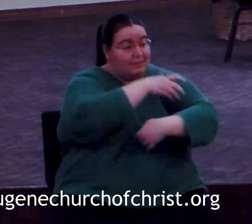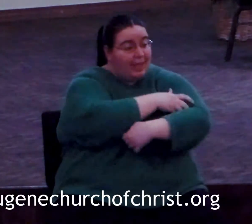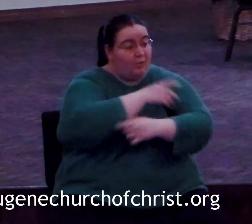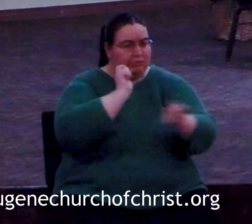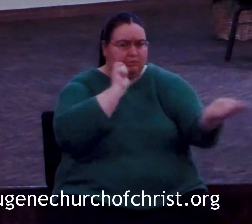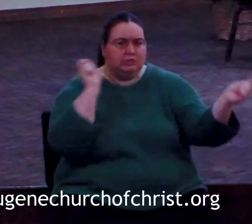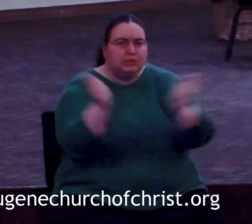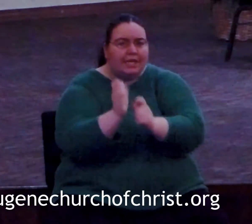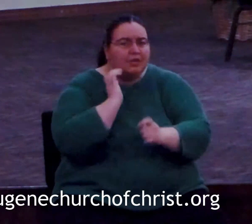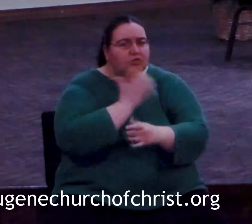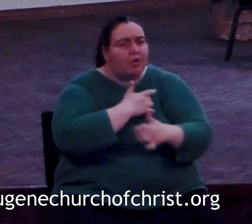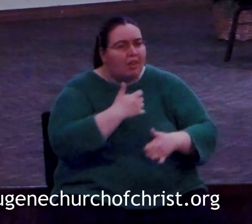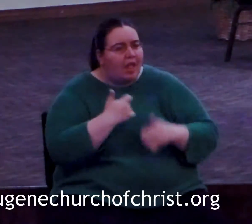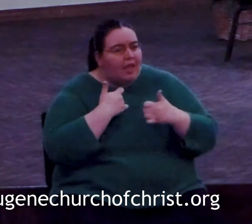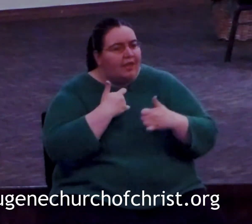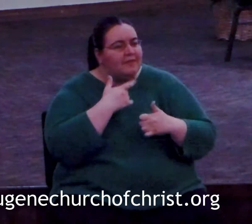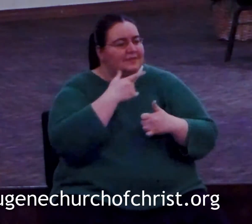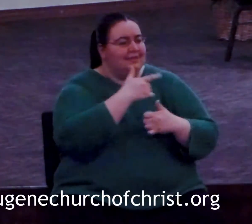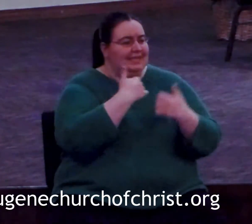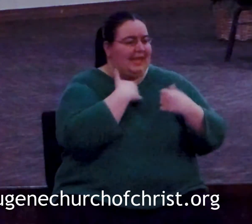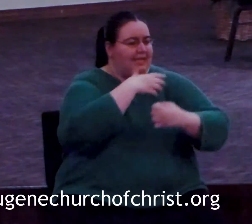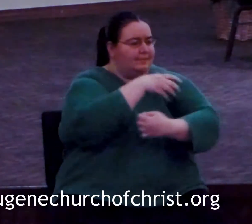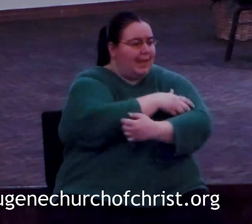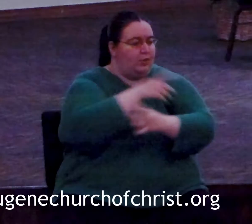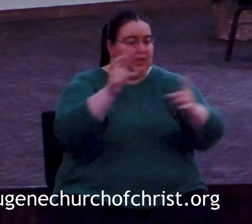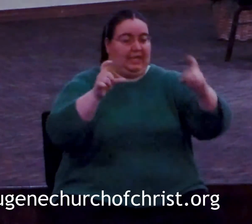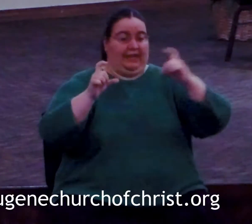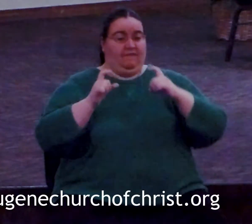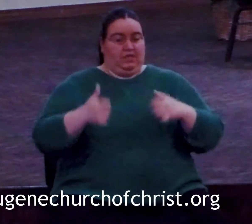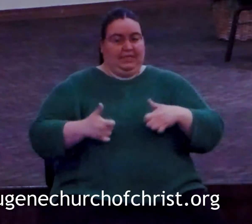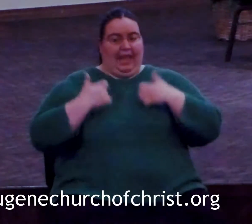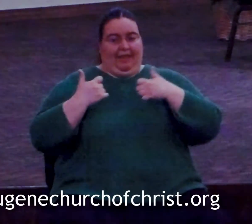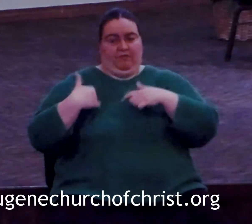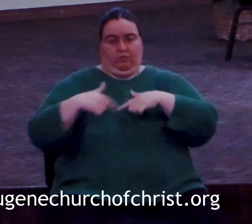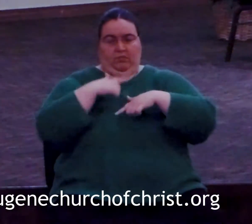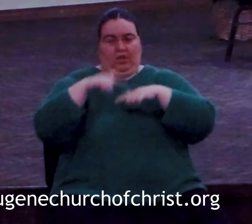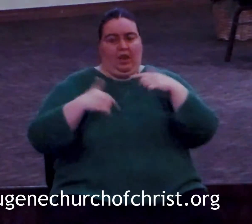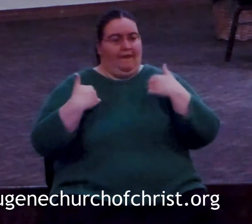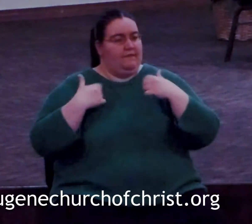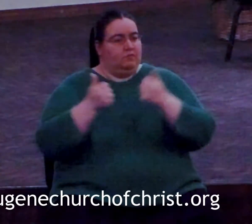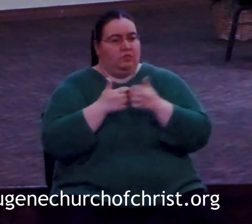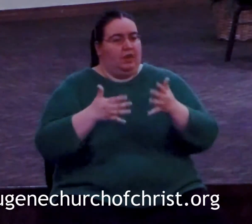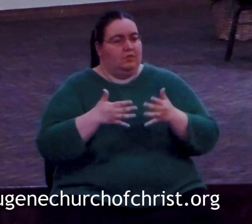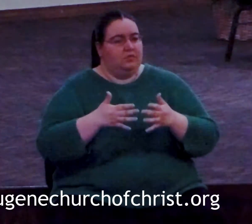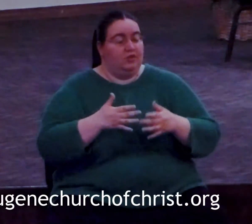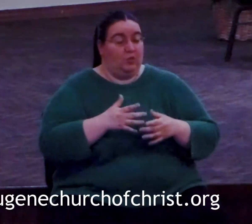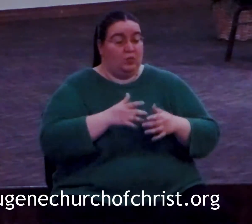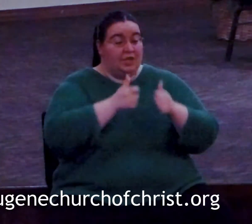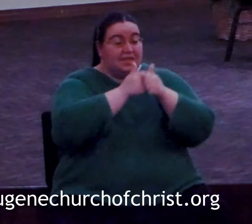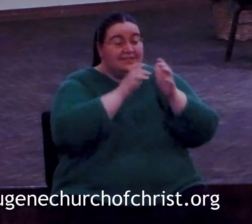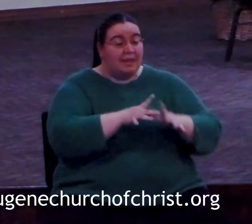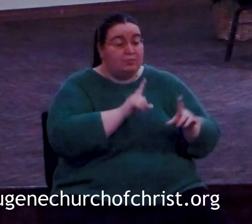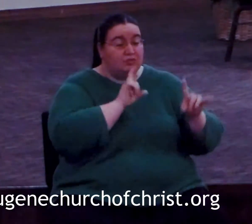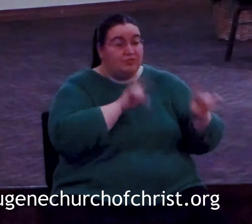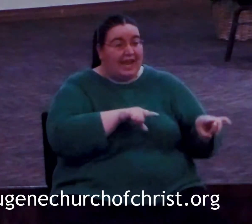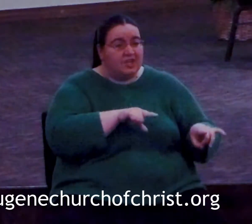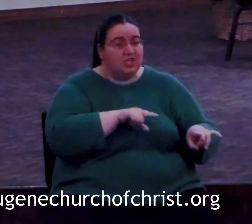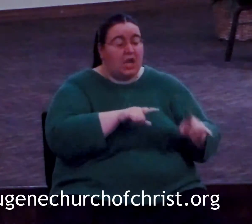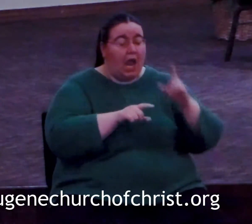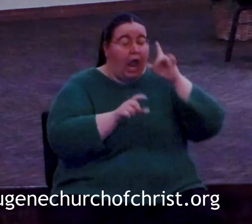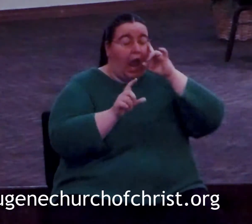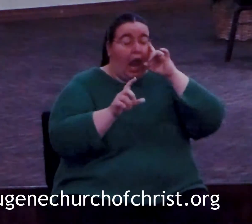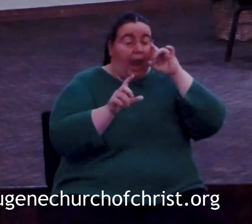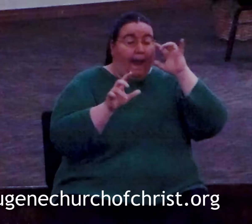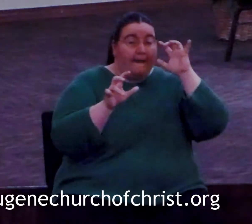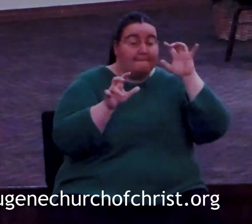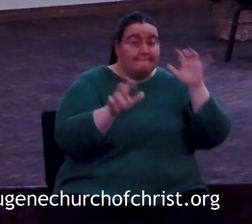could not have otherwise. And we see here that it's completely calm. And their reaction, the men were amazed, or if you read in